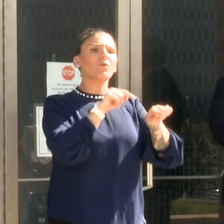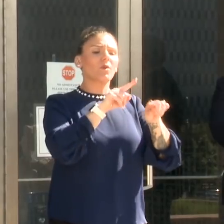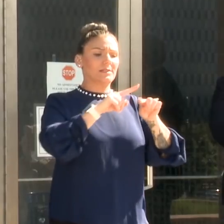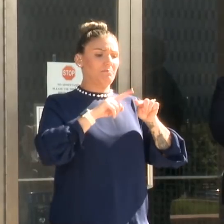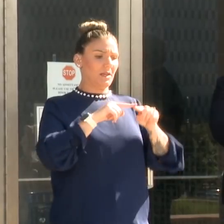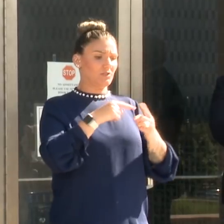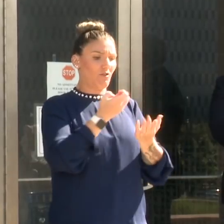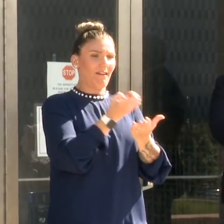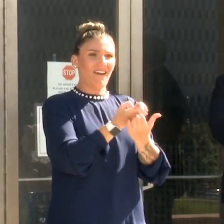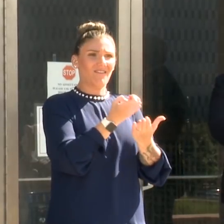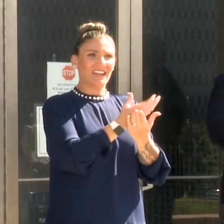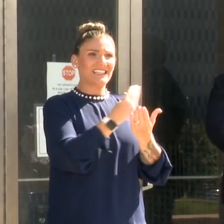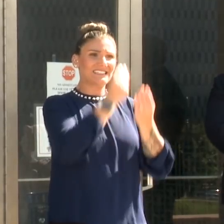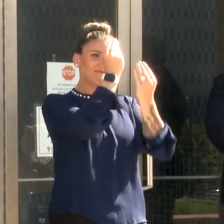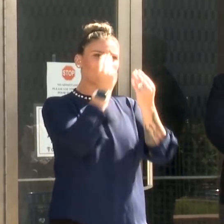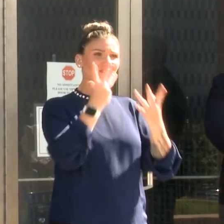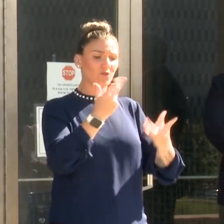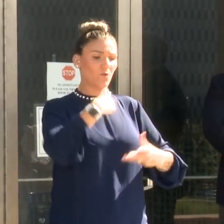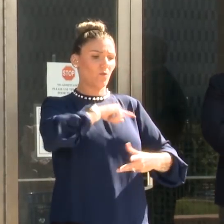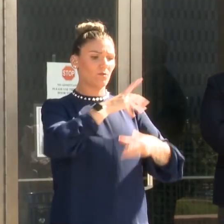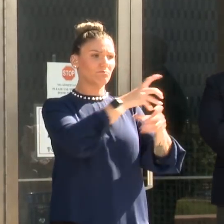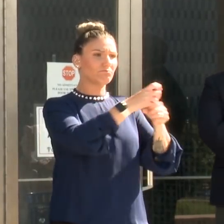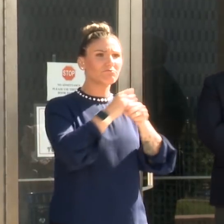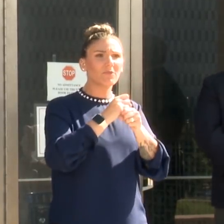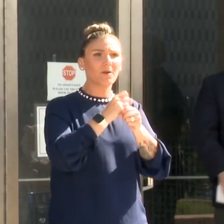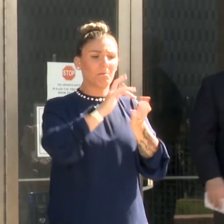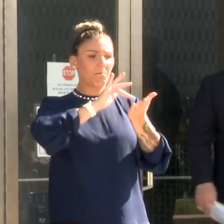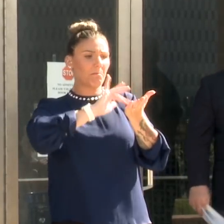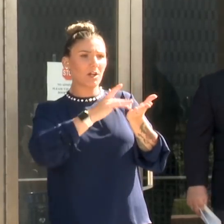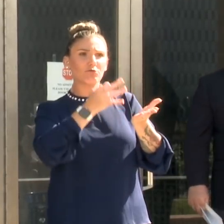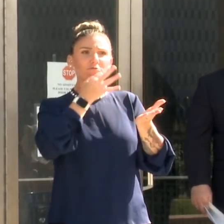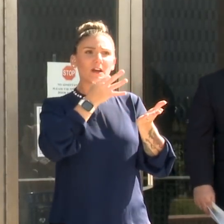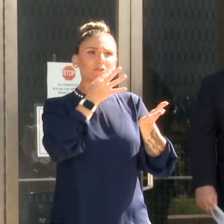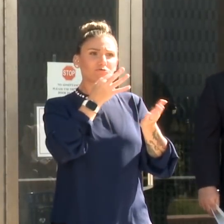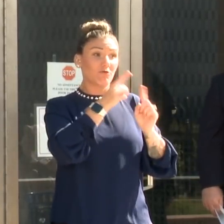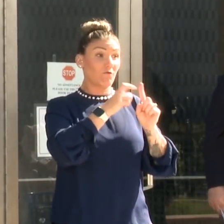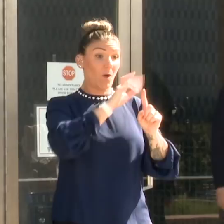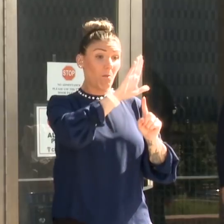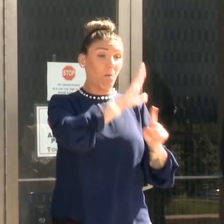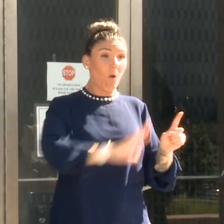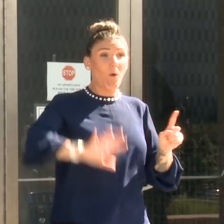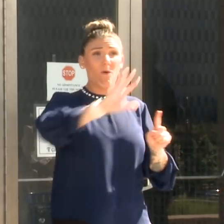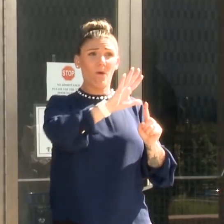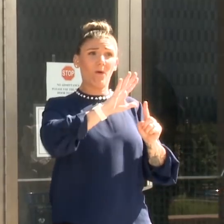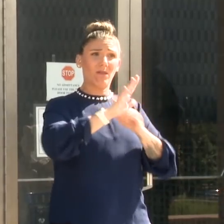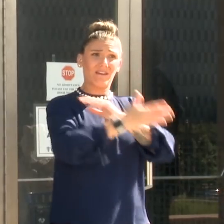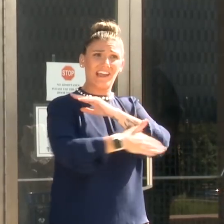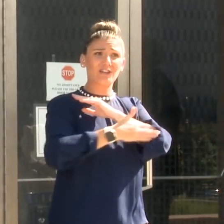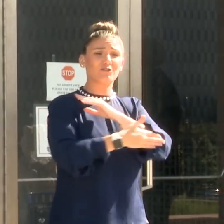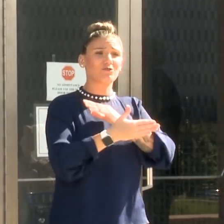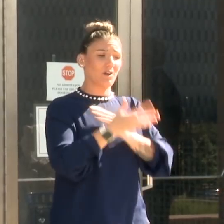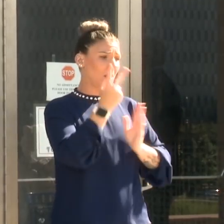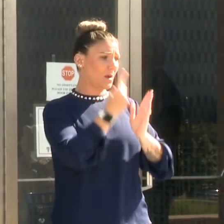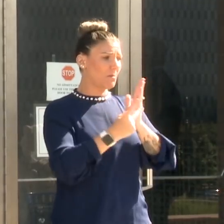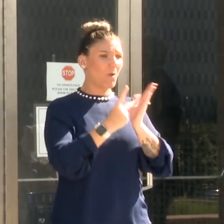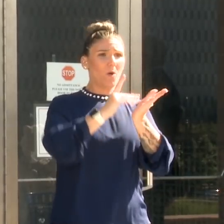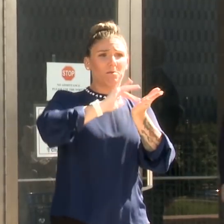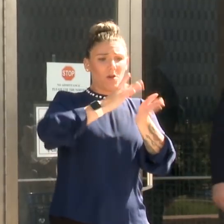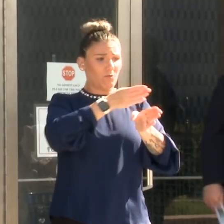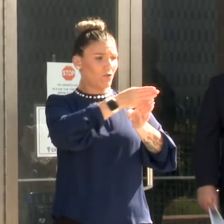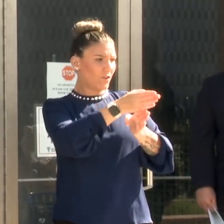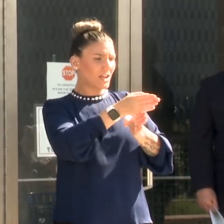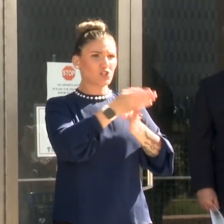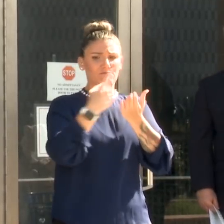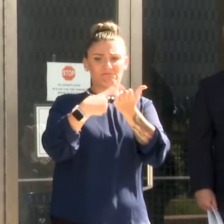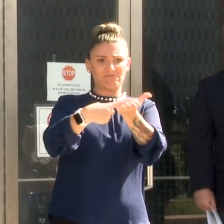upon evidence and information that we'd received from medical expertise all around the country. I think in talking to both of our medical professionals and